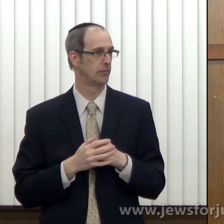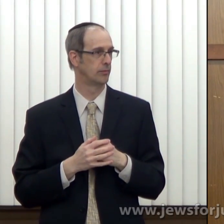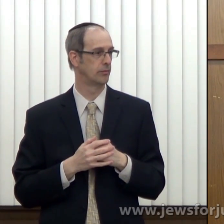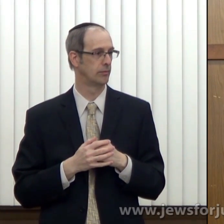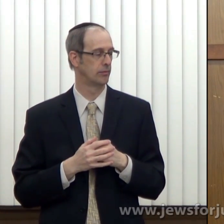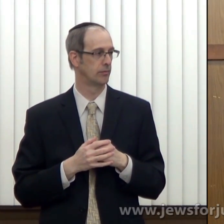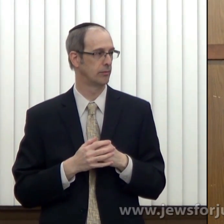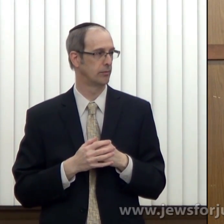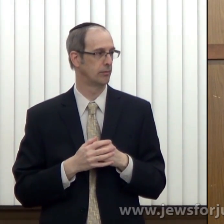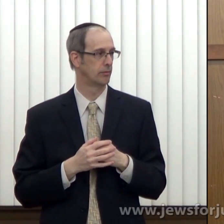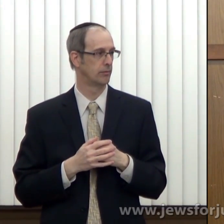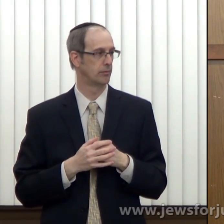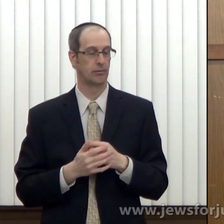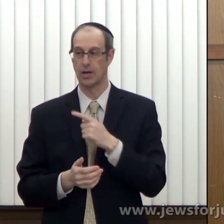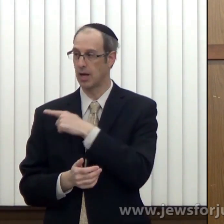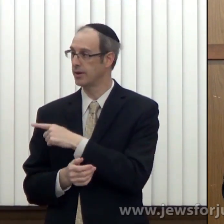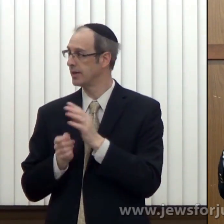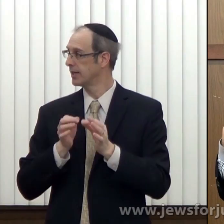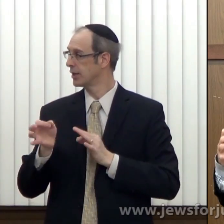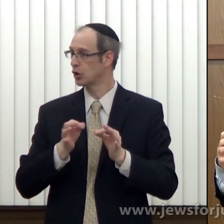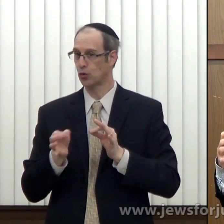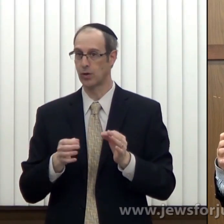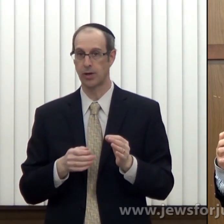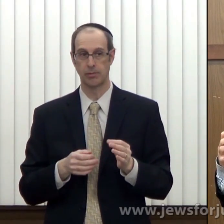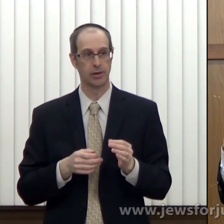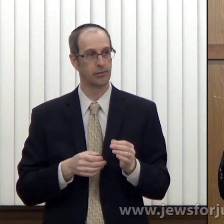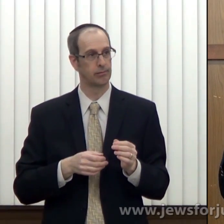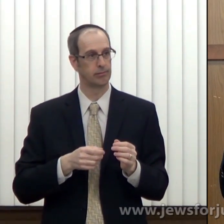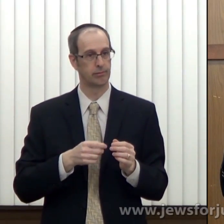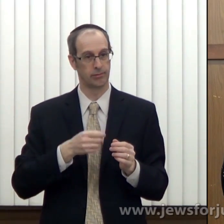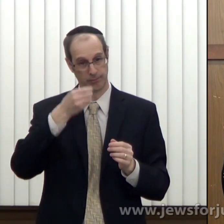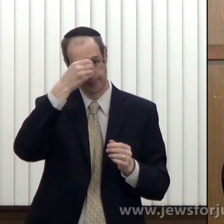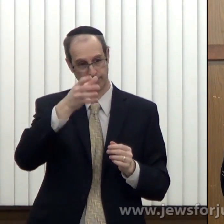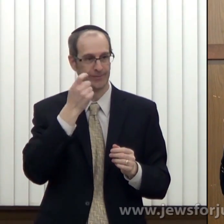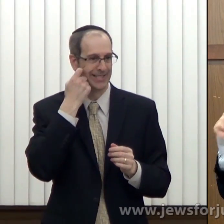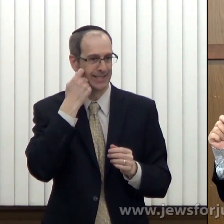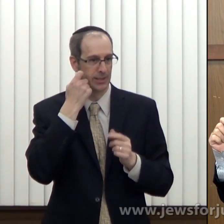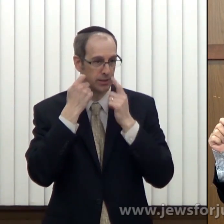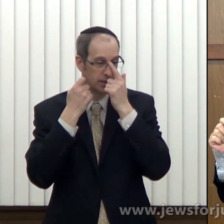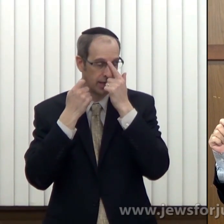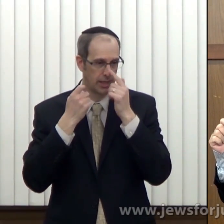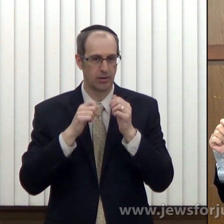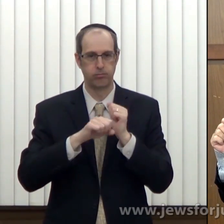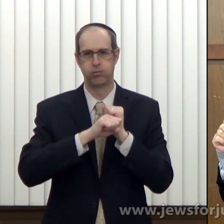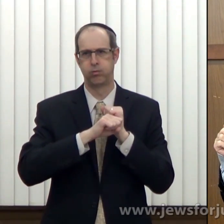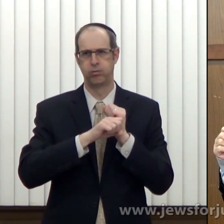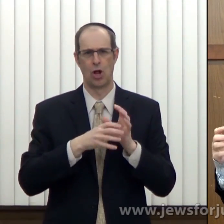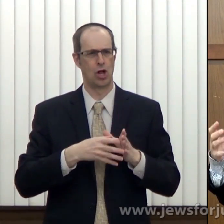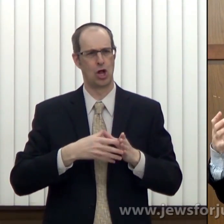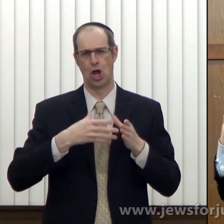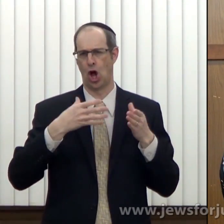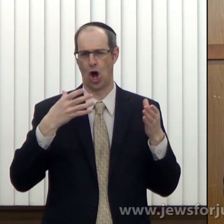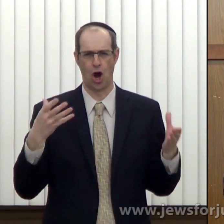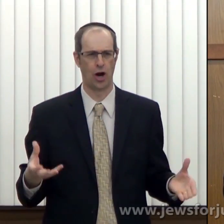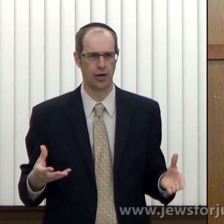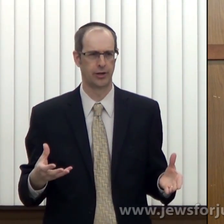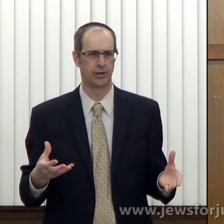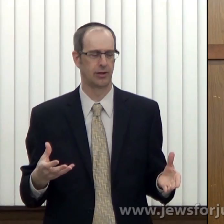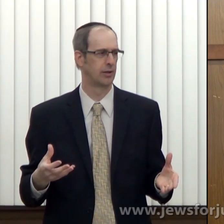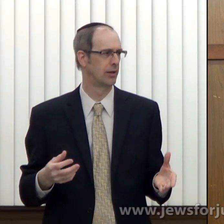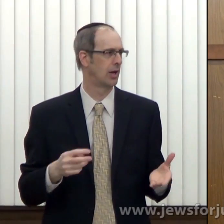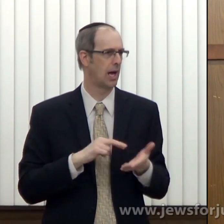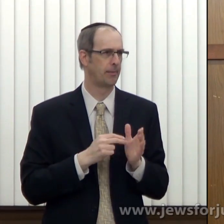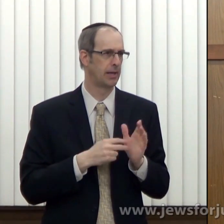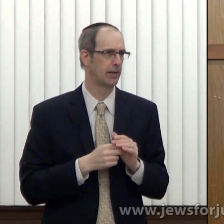is that this description I've just painted for you is exhaustive. By exhaustive, I